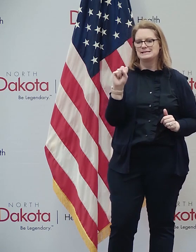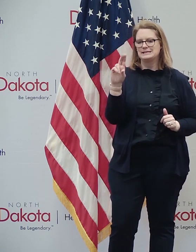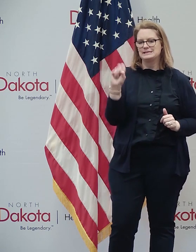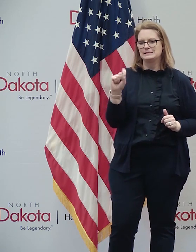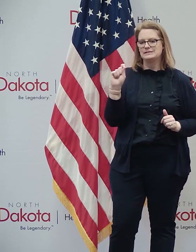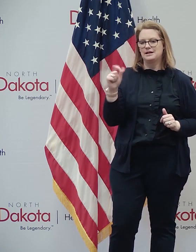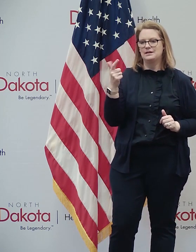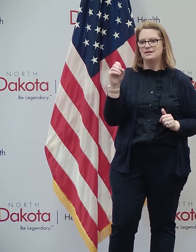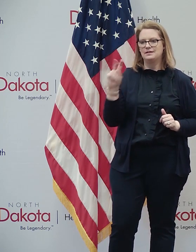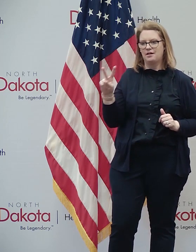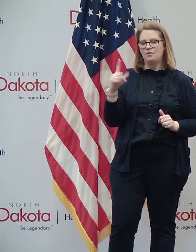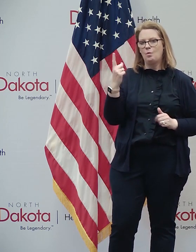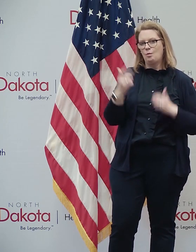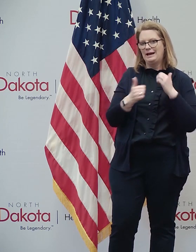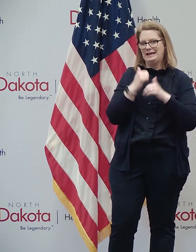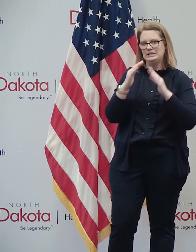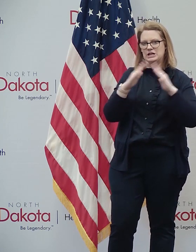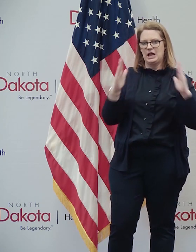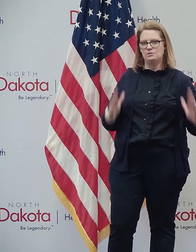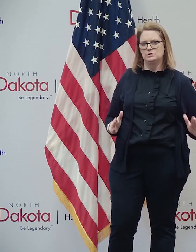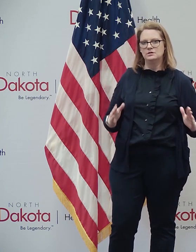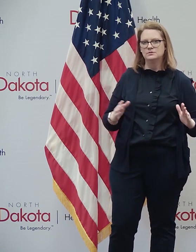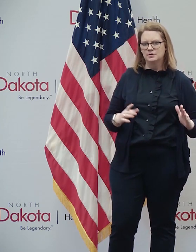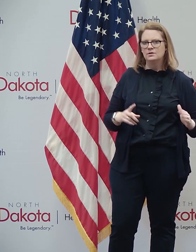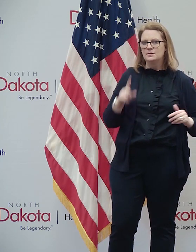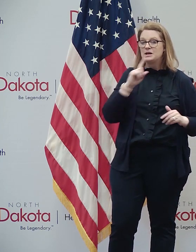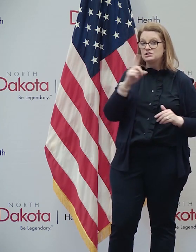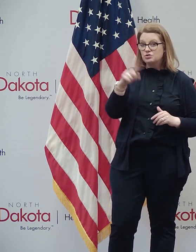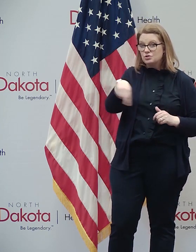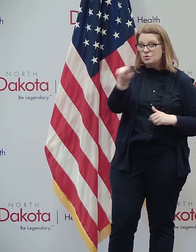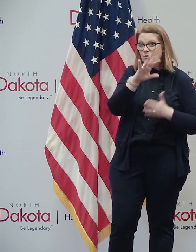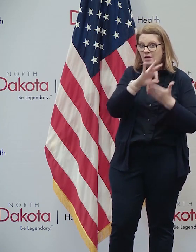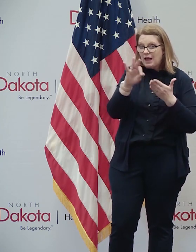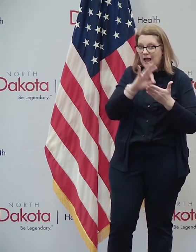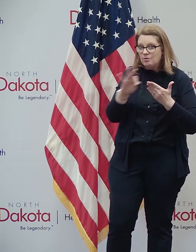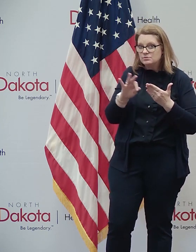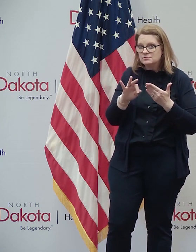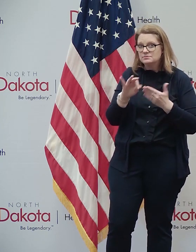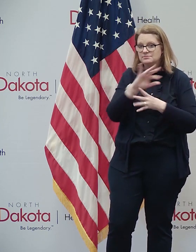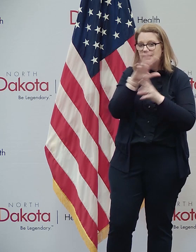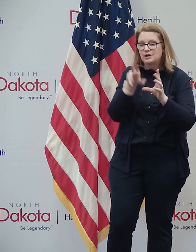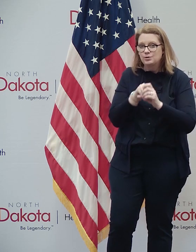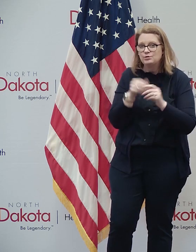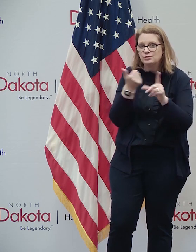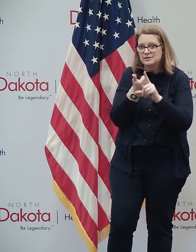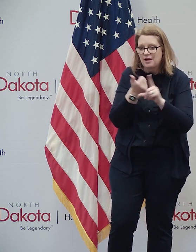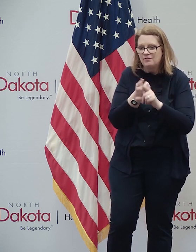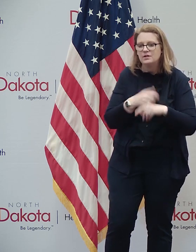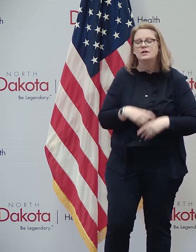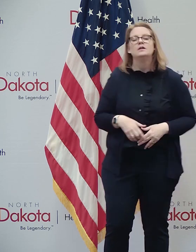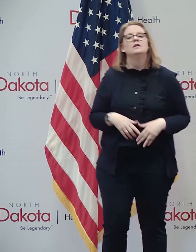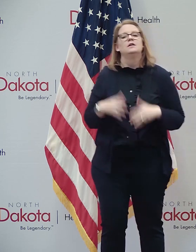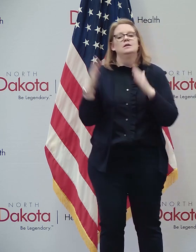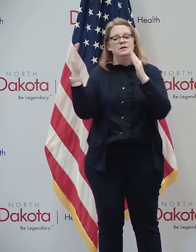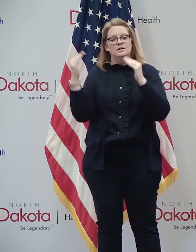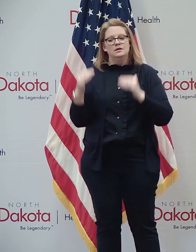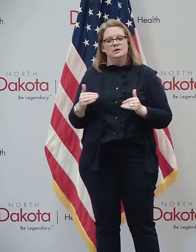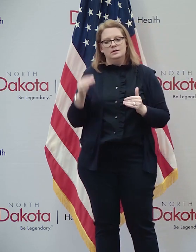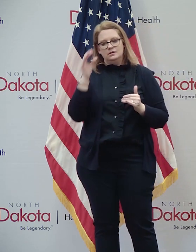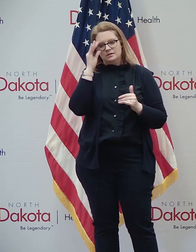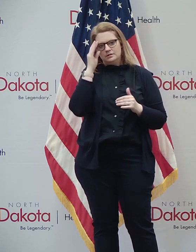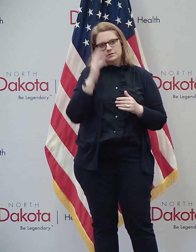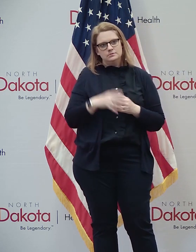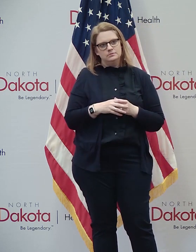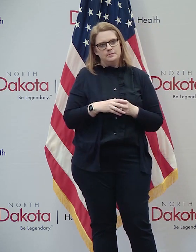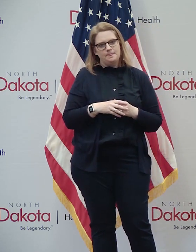my2020census.gov, one per household. You count, make sure you get counted. Next topic, relates